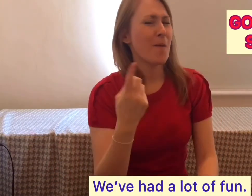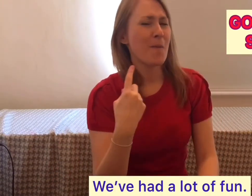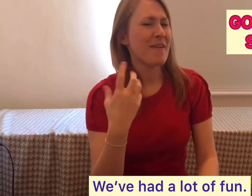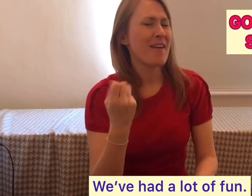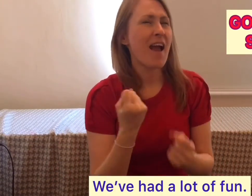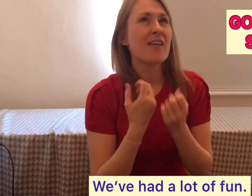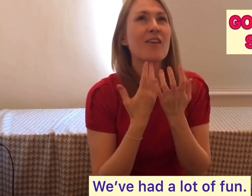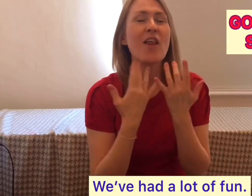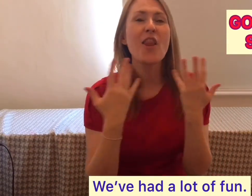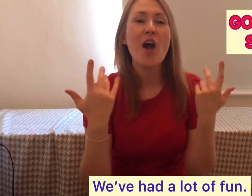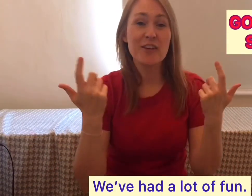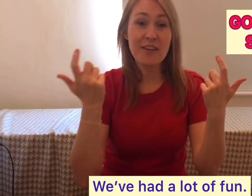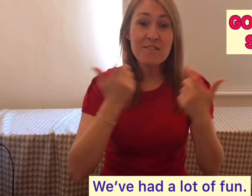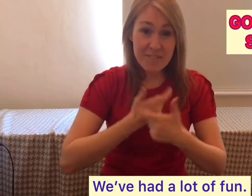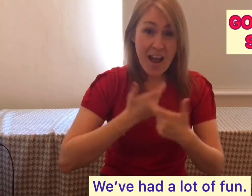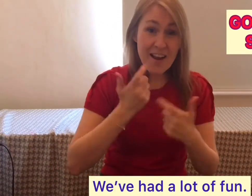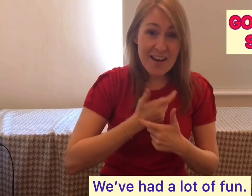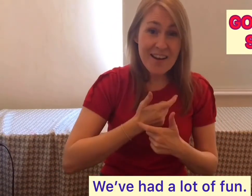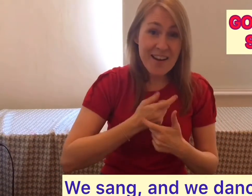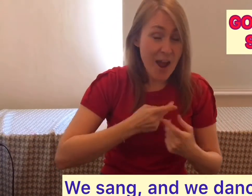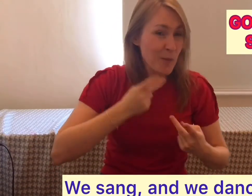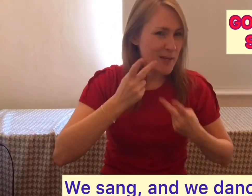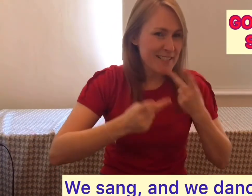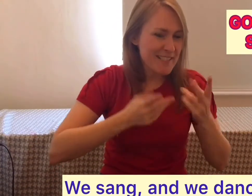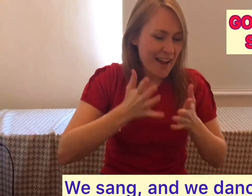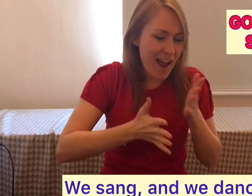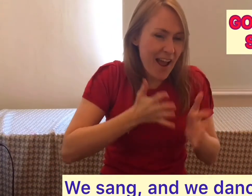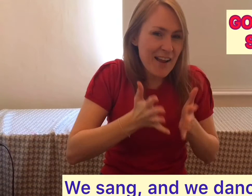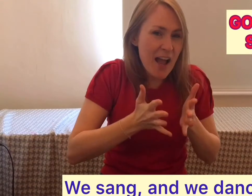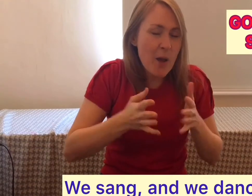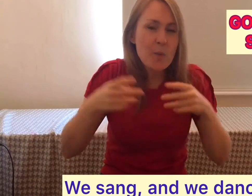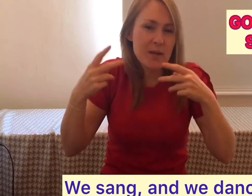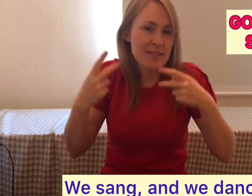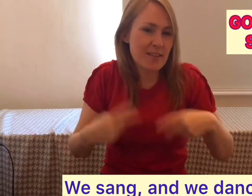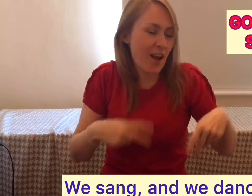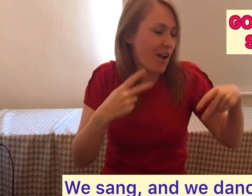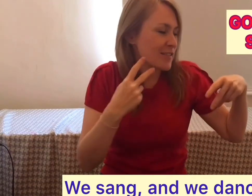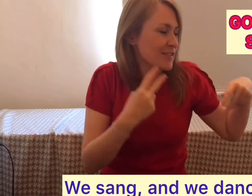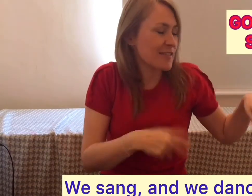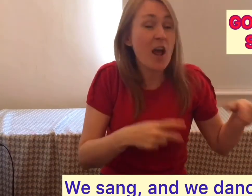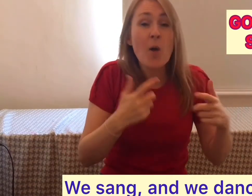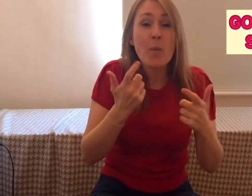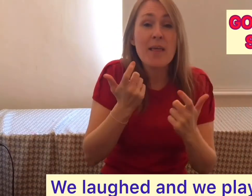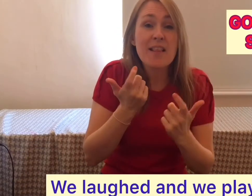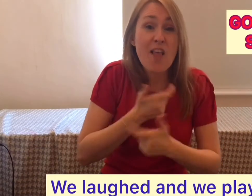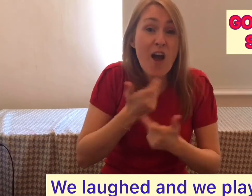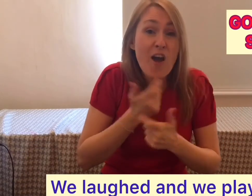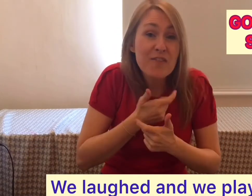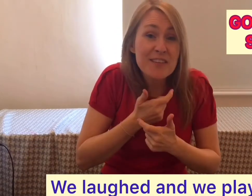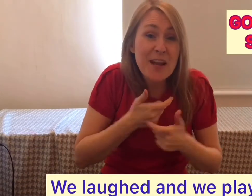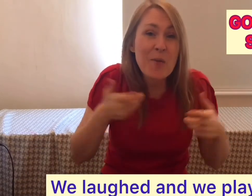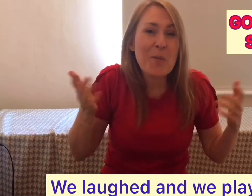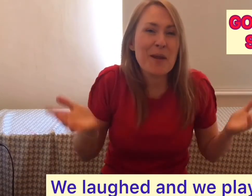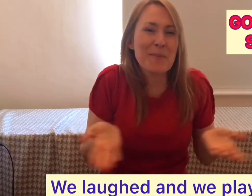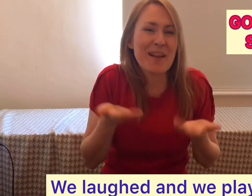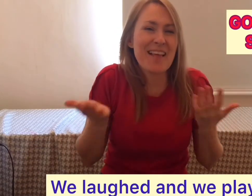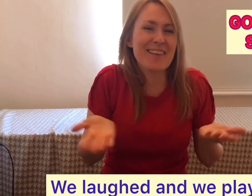we've had a lot of fun. We sang and we danced, we laughed and we played,